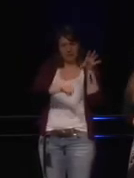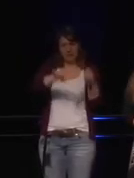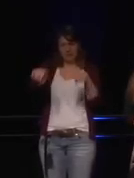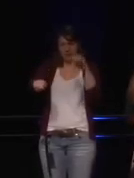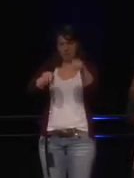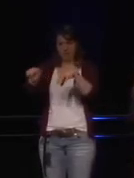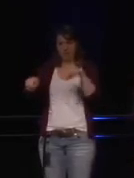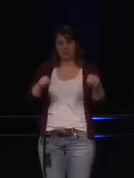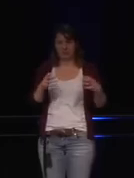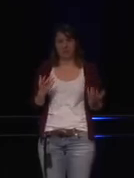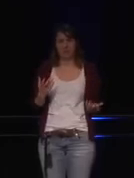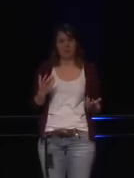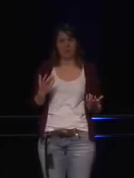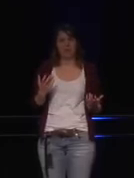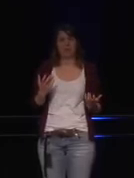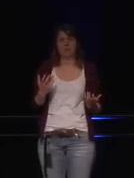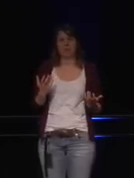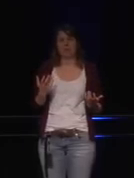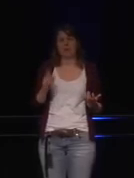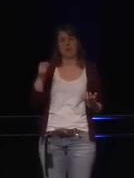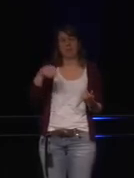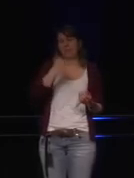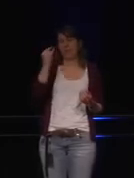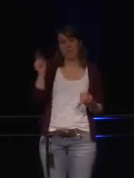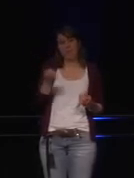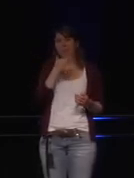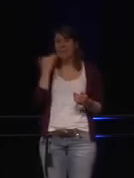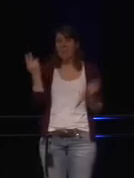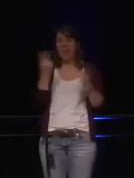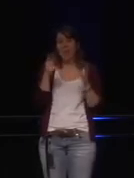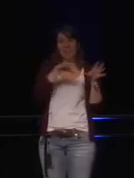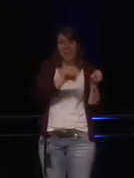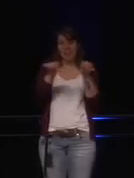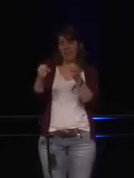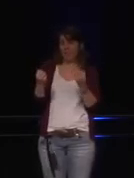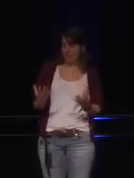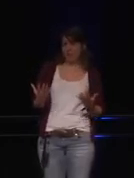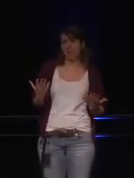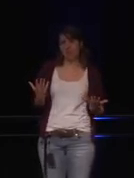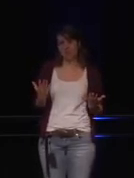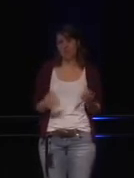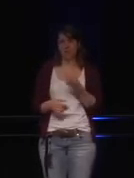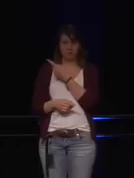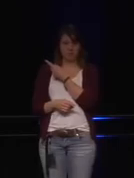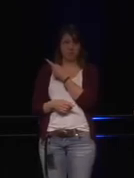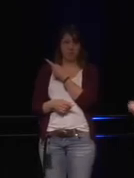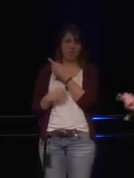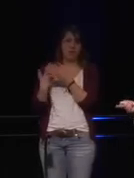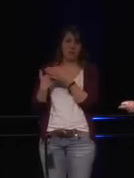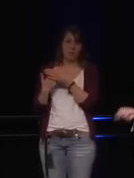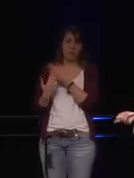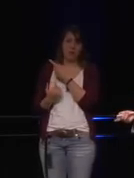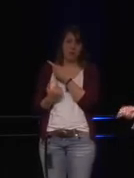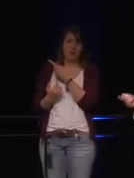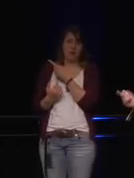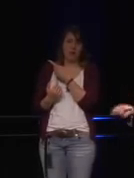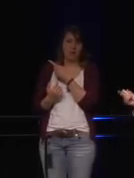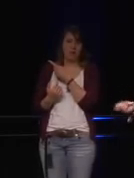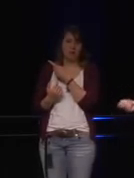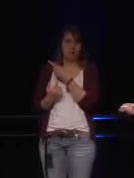Mirai happened in 2017. This is an example could unleash